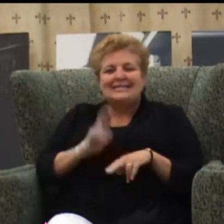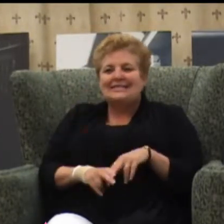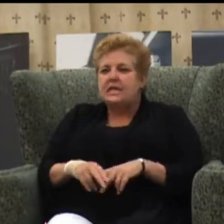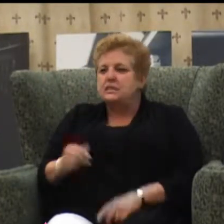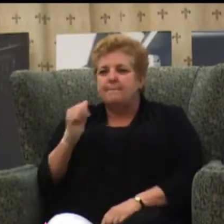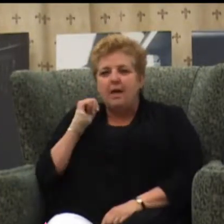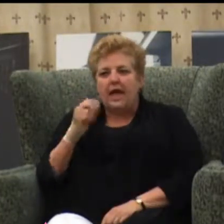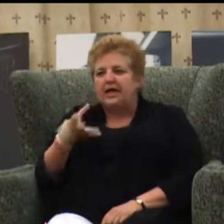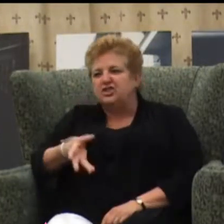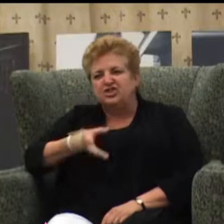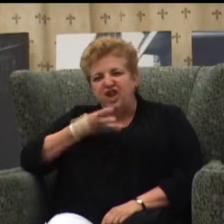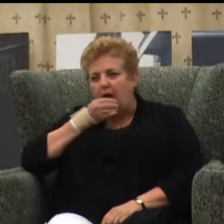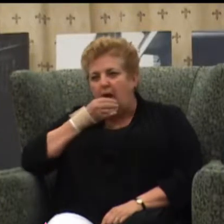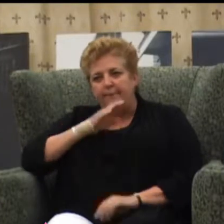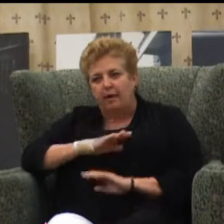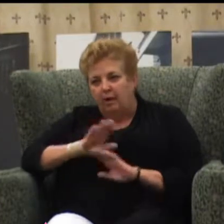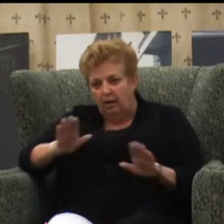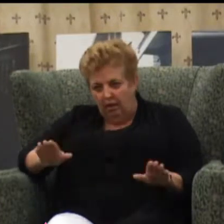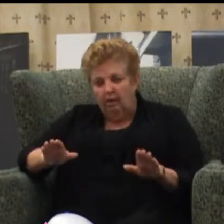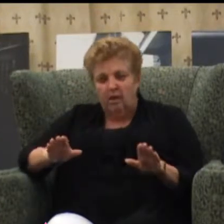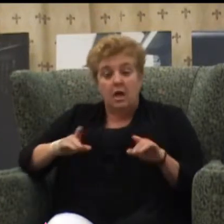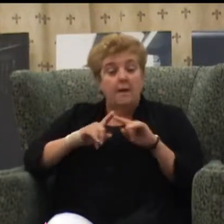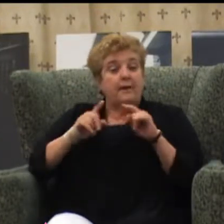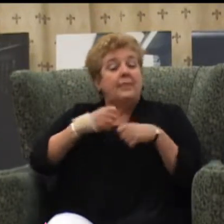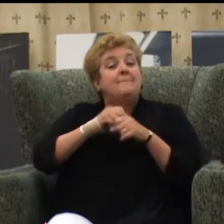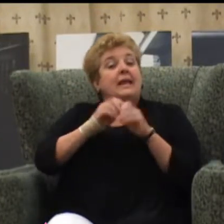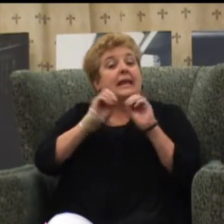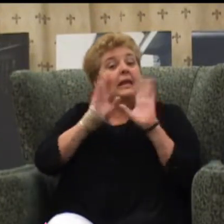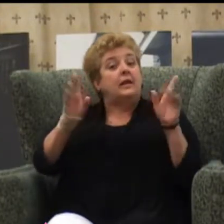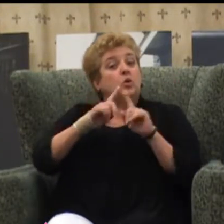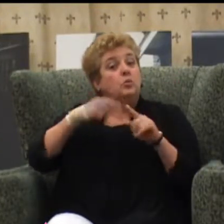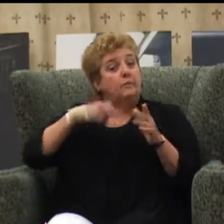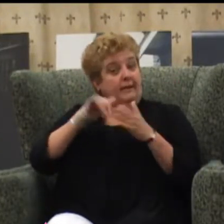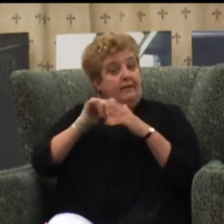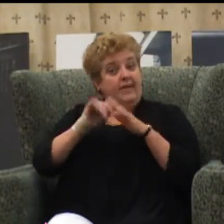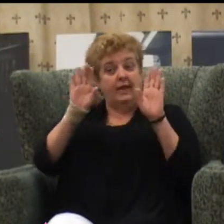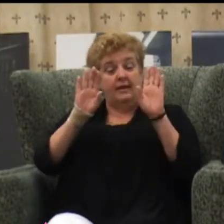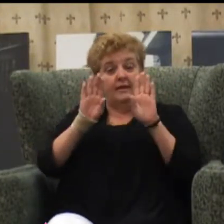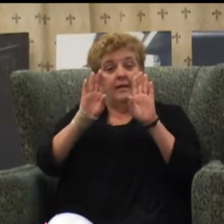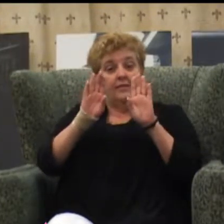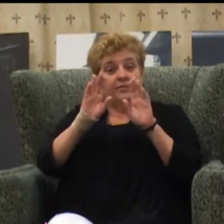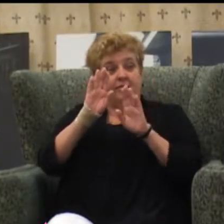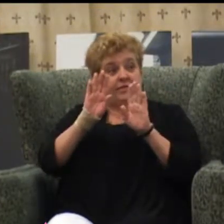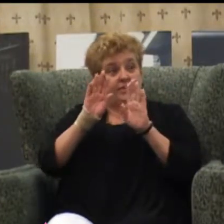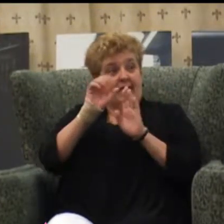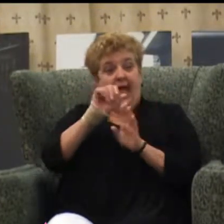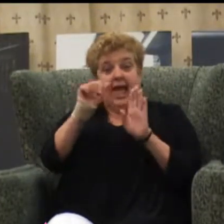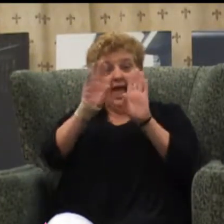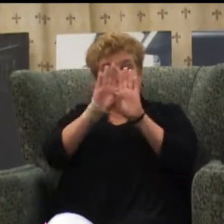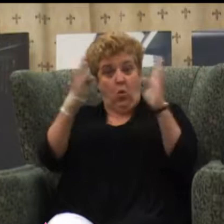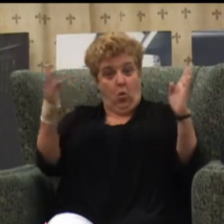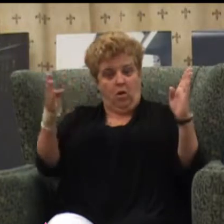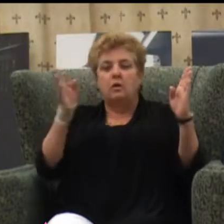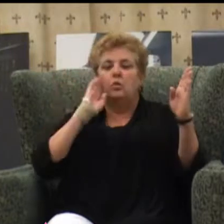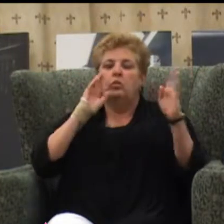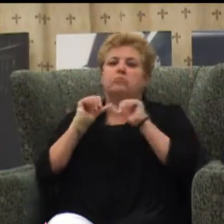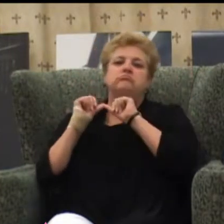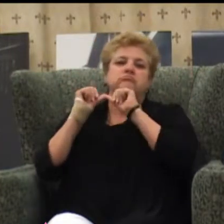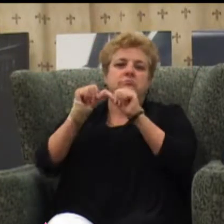But they made it very clear to me that the doors of Alcoholics Anonymous would continue to be open. And if and when I was ready to